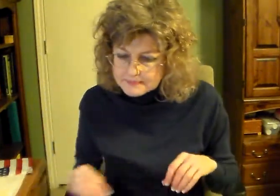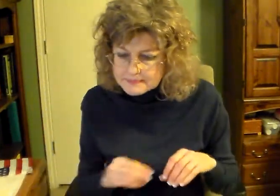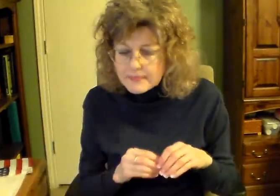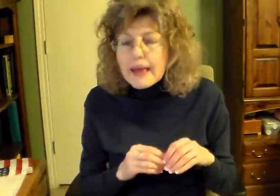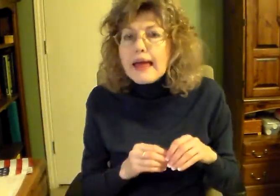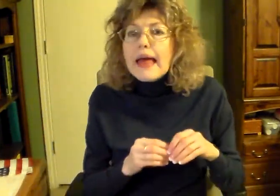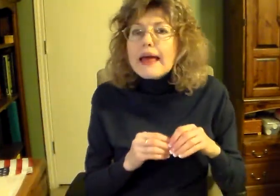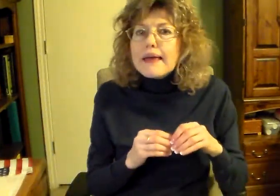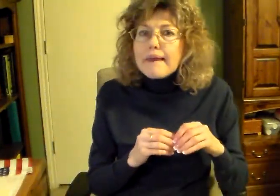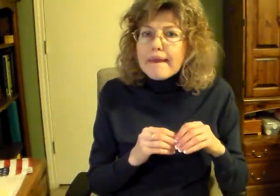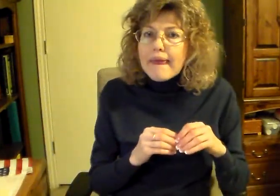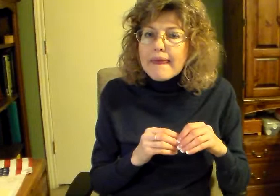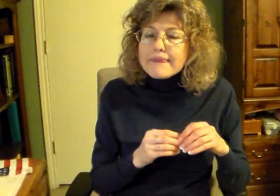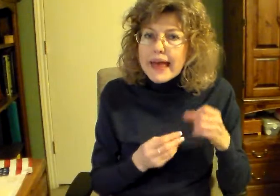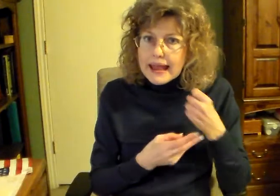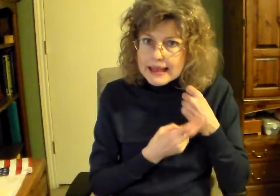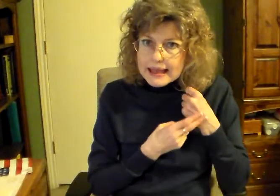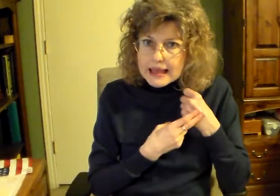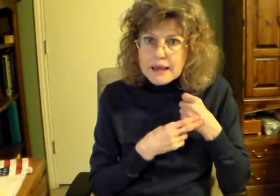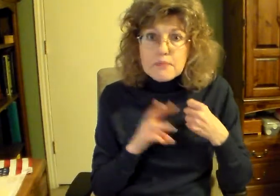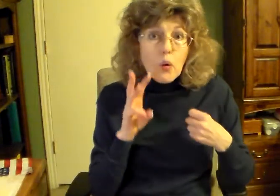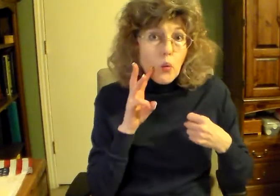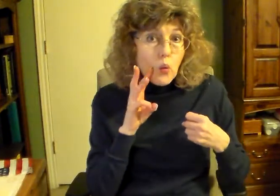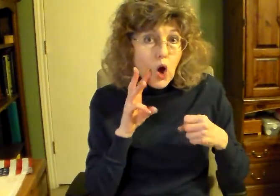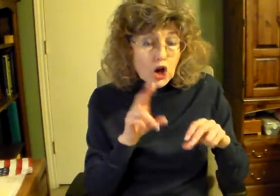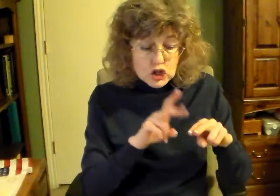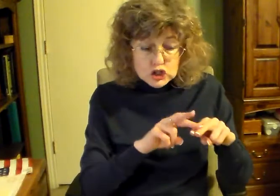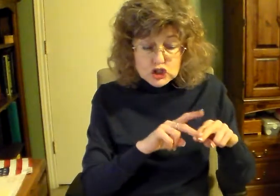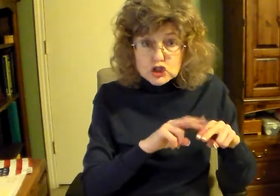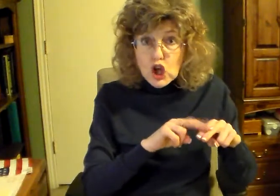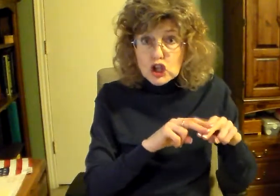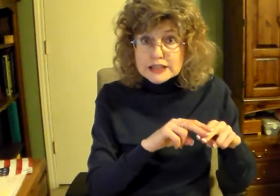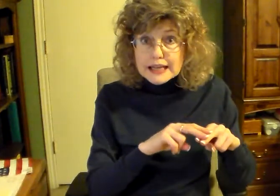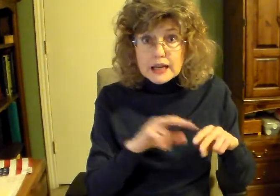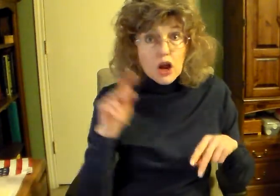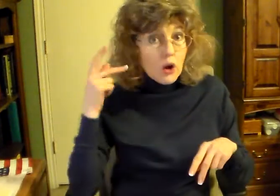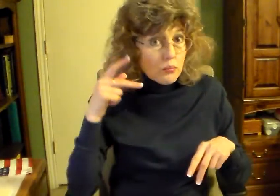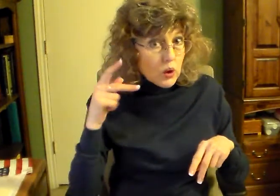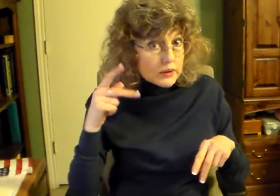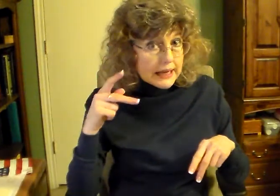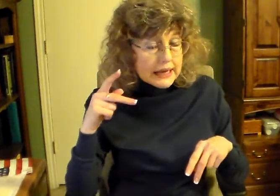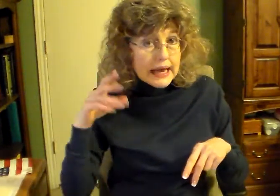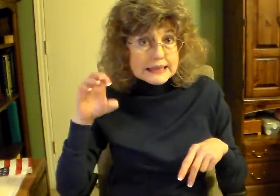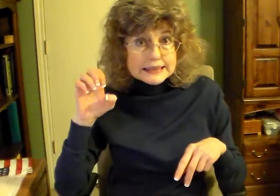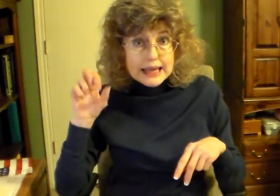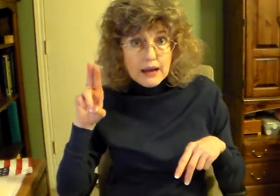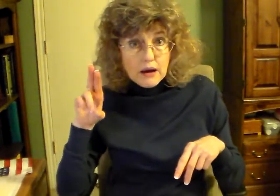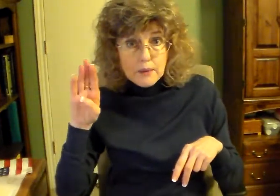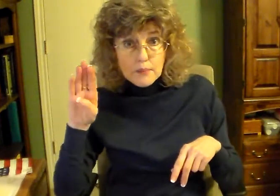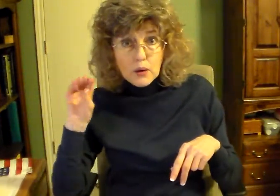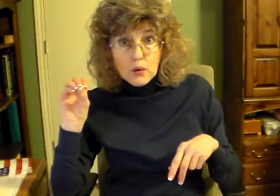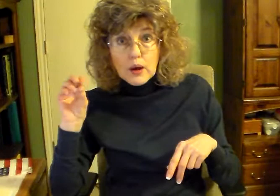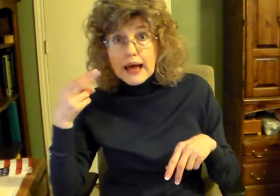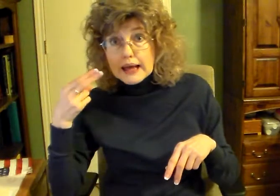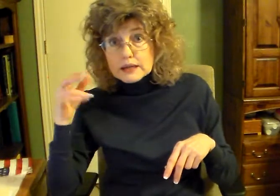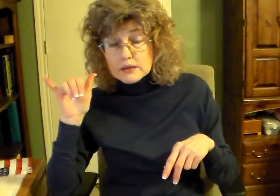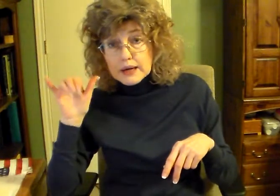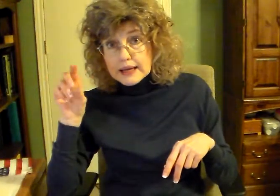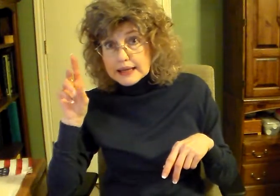structure that stores materials such as water, salts, proteins, and carbohydrates. Knowing that plants make their own food, vacuoles are very important to plant cells